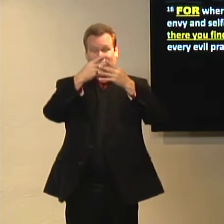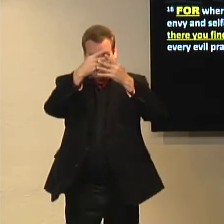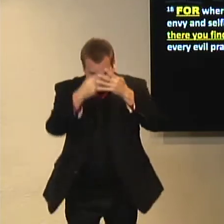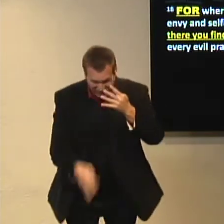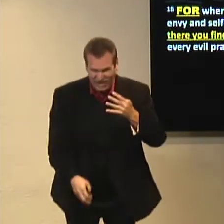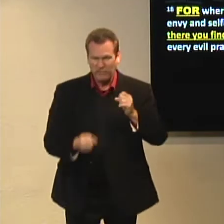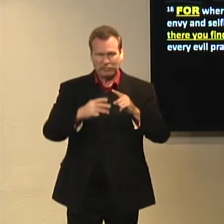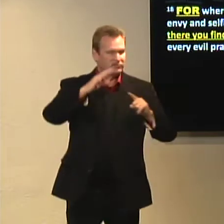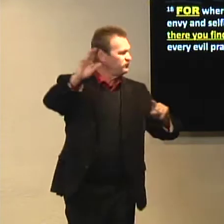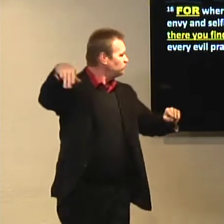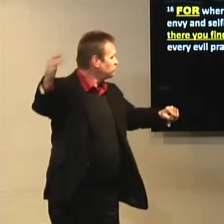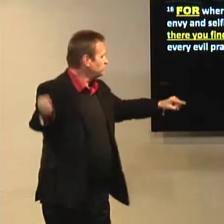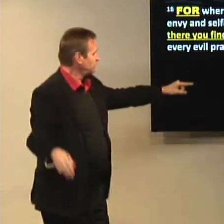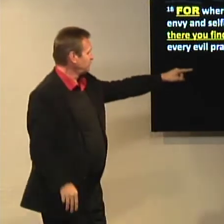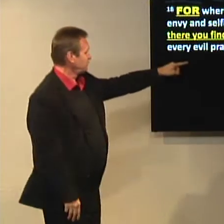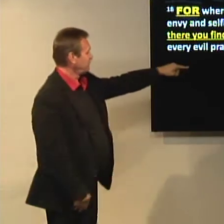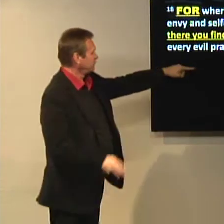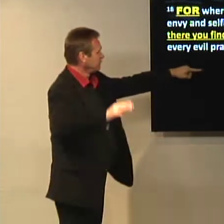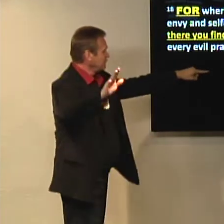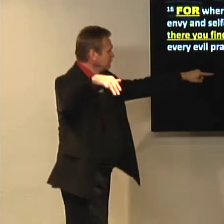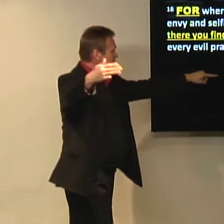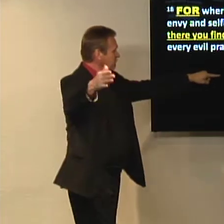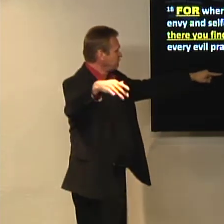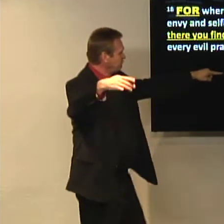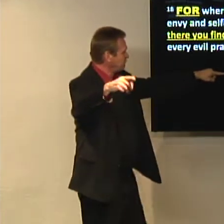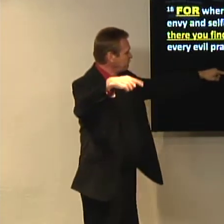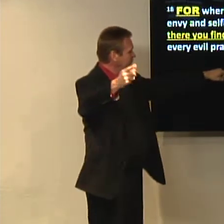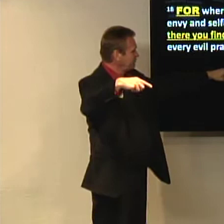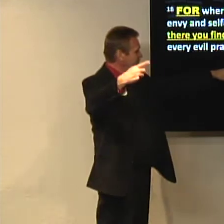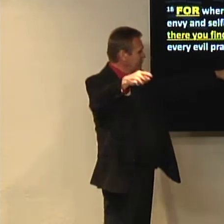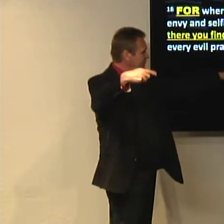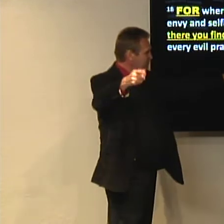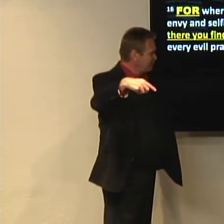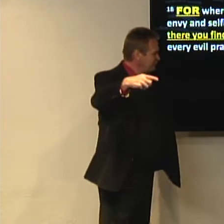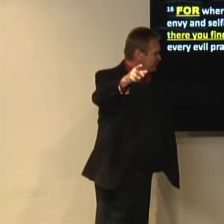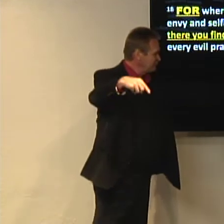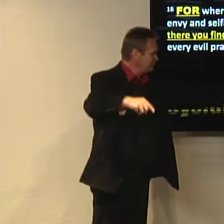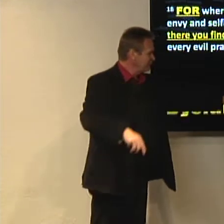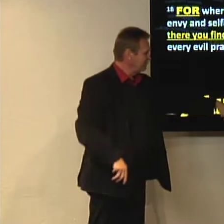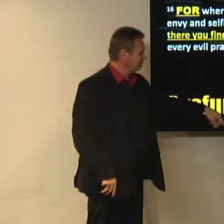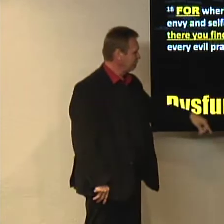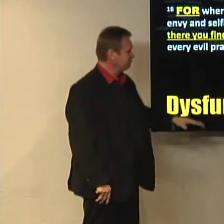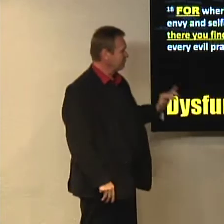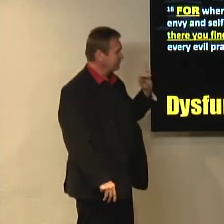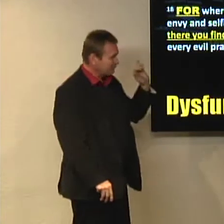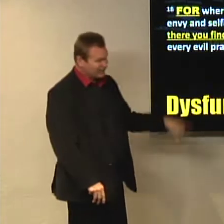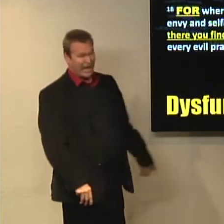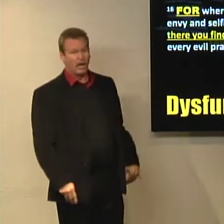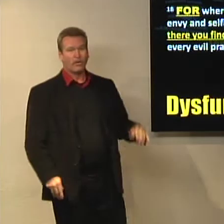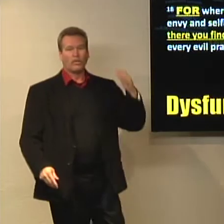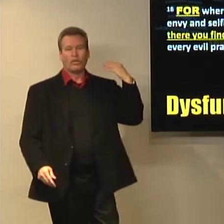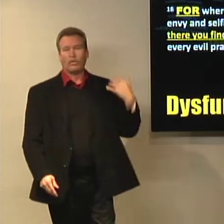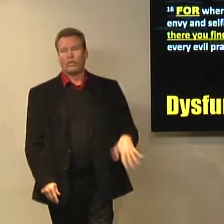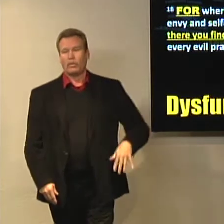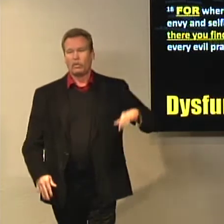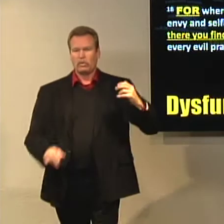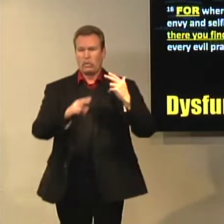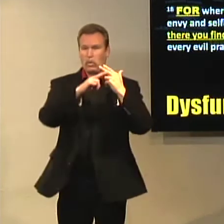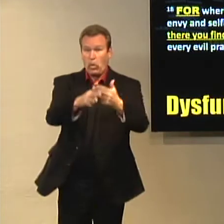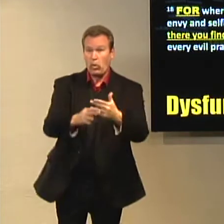that are happening in this world. You can see how the list just goes on and on. Social disorder, work disorder, financial disorder. And